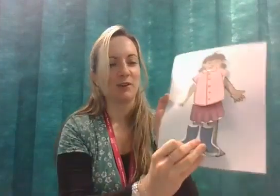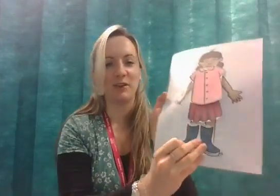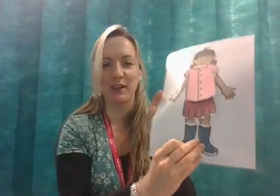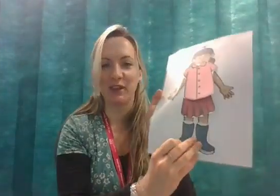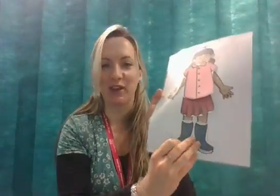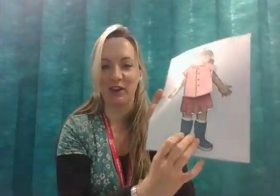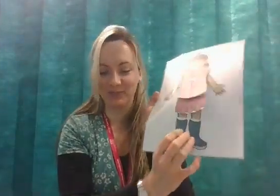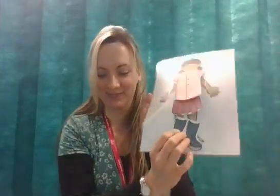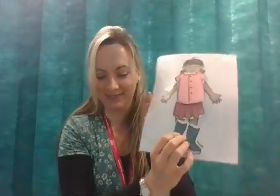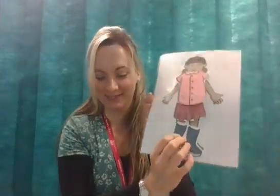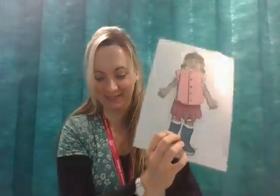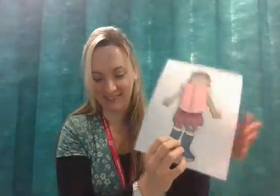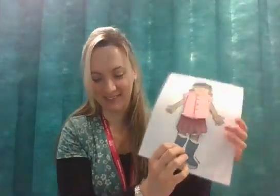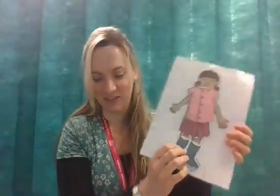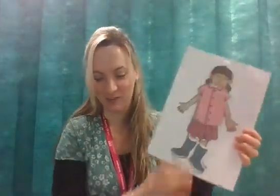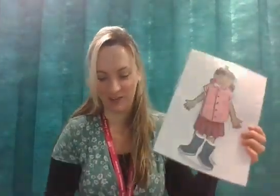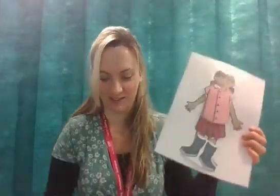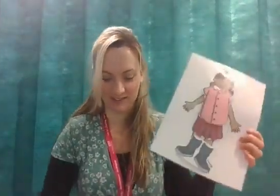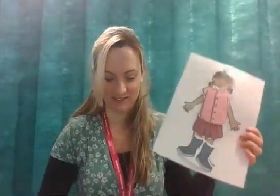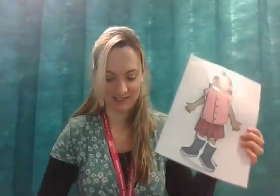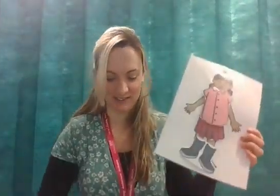On they go. There we are.